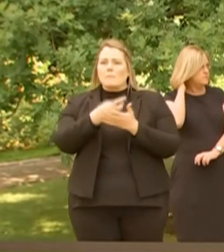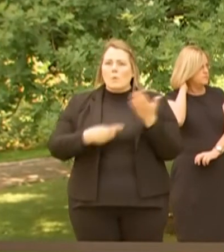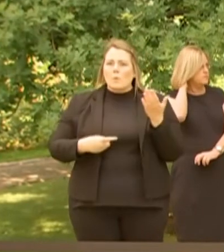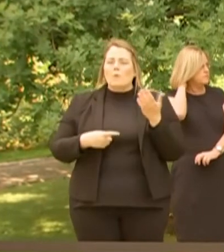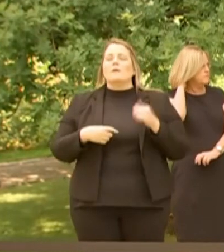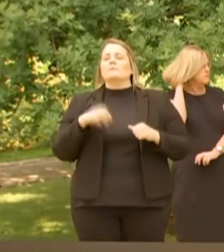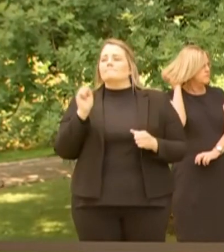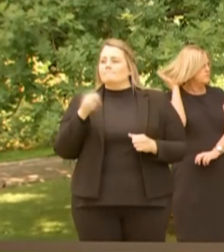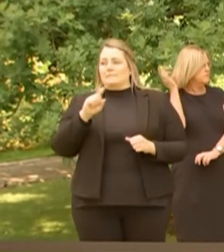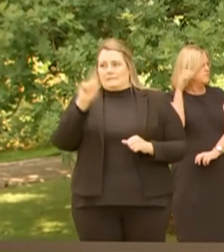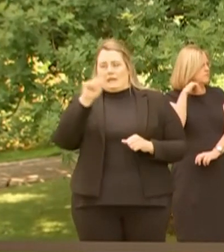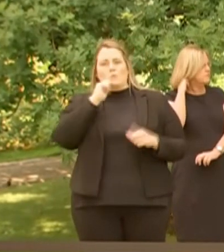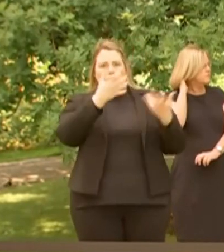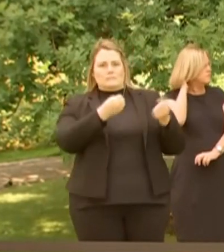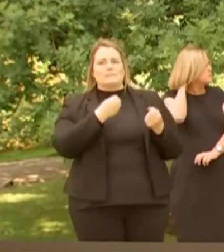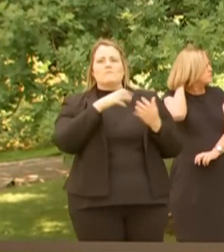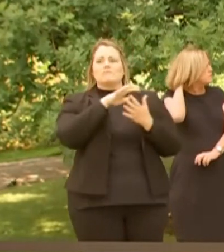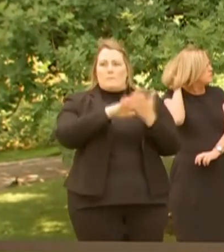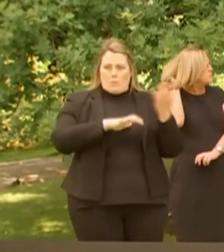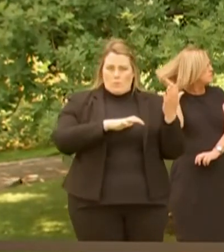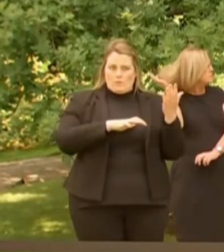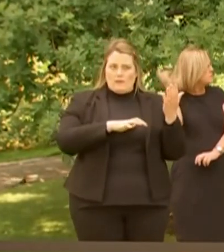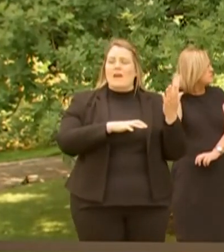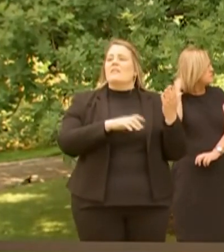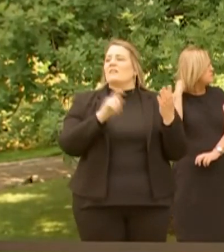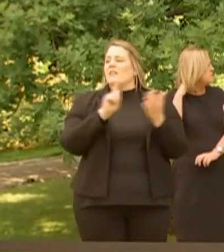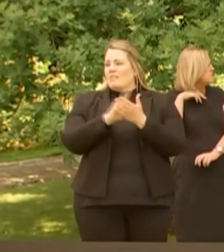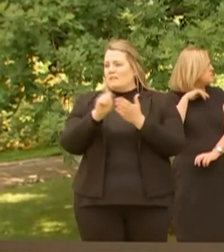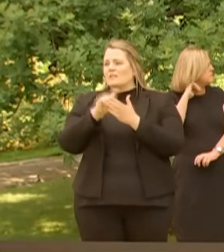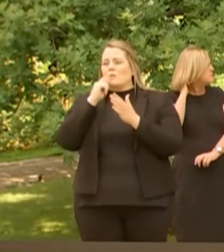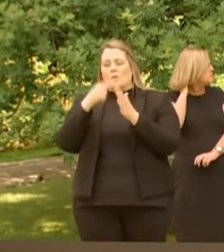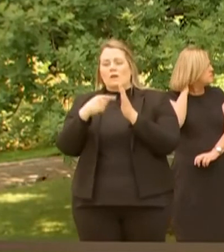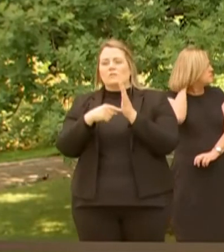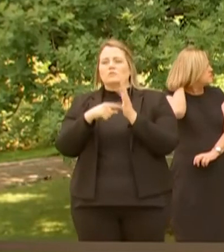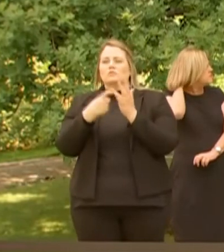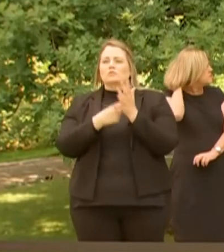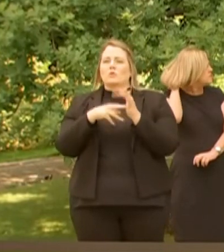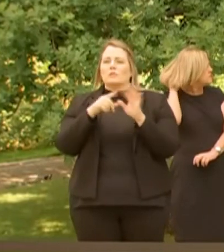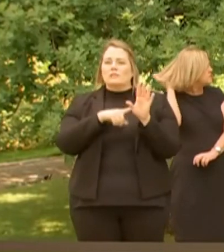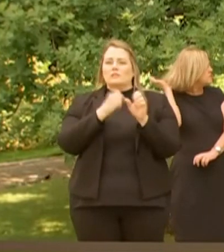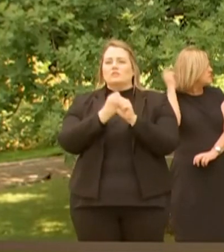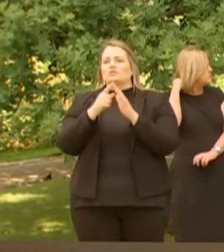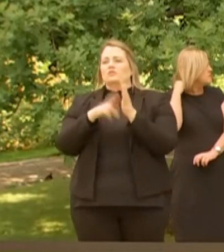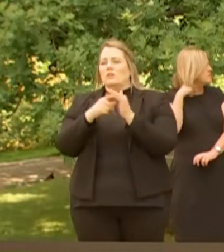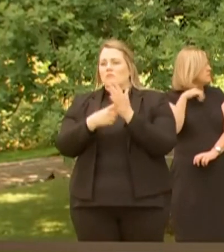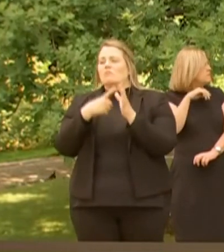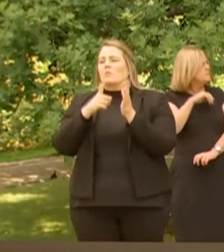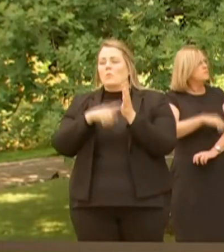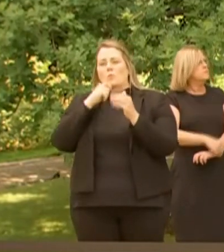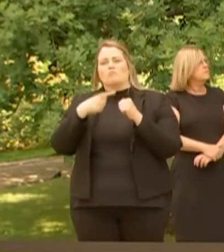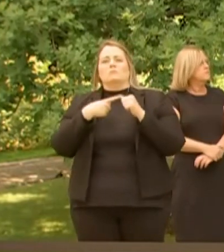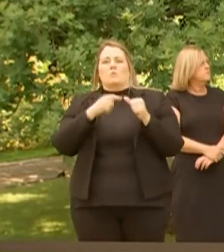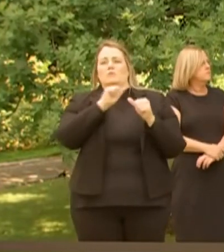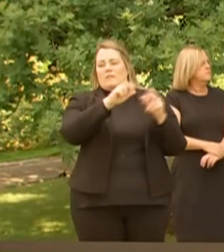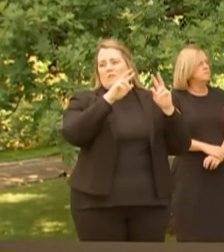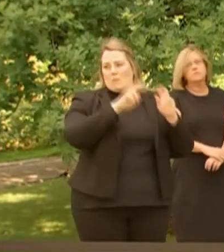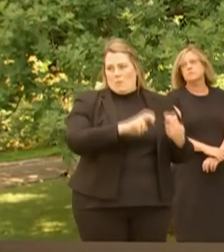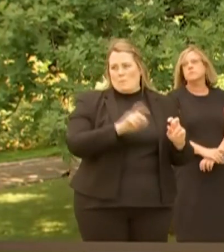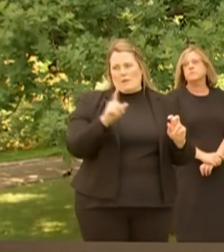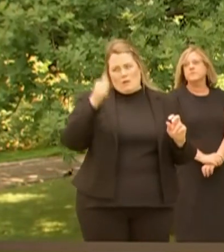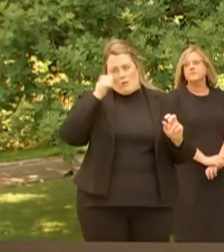today, and I can confirm for you that the Attorney-General will speak to you and provide you with at least an initial response to that. I think you'd appreciate that we'll want to